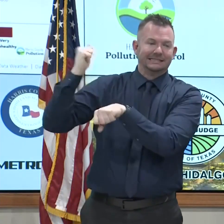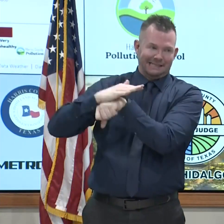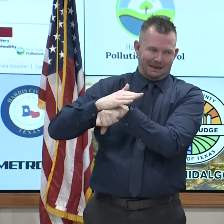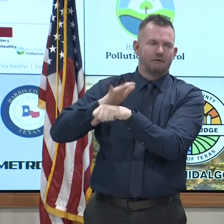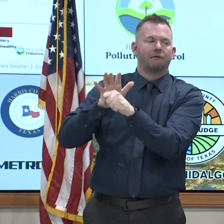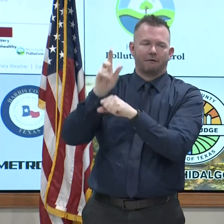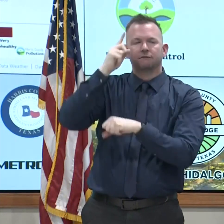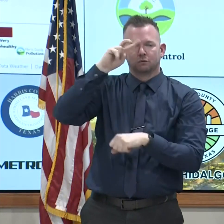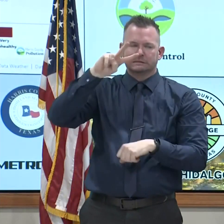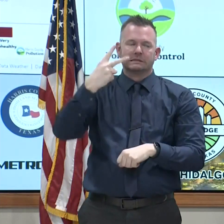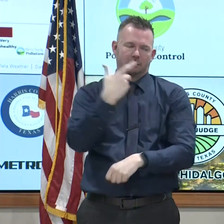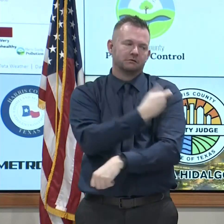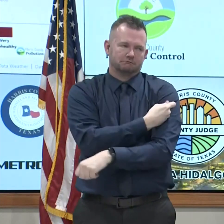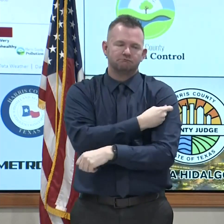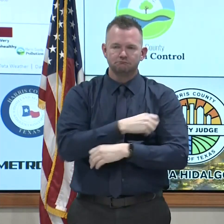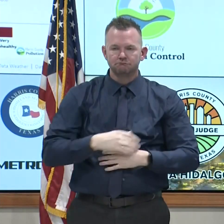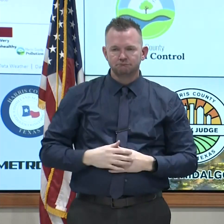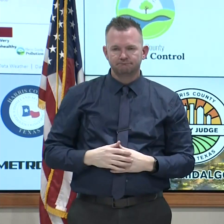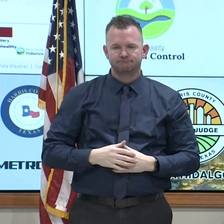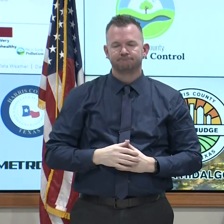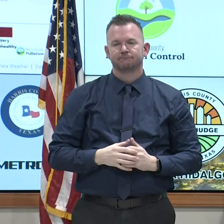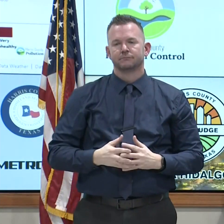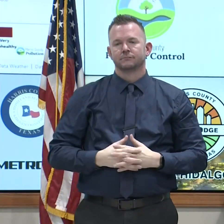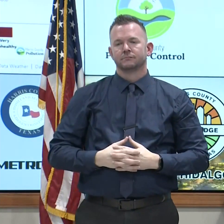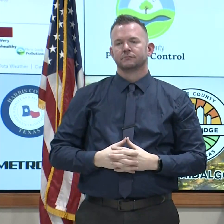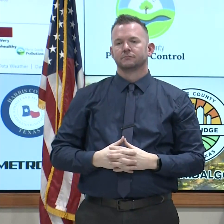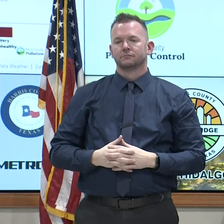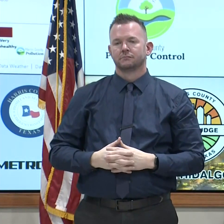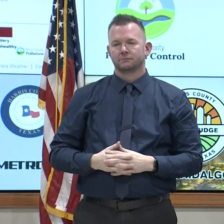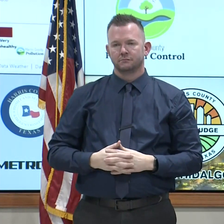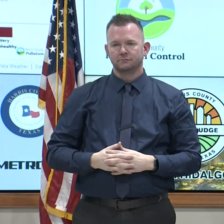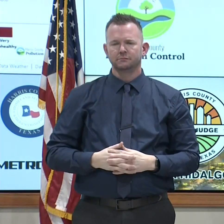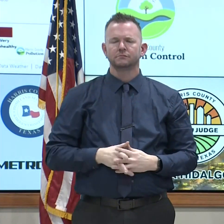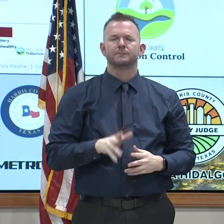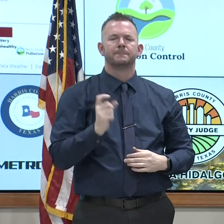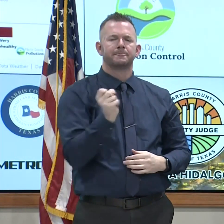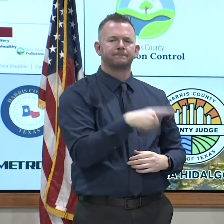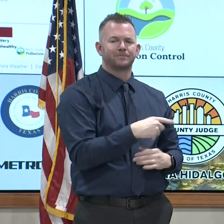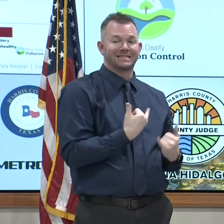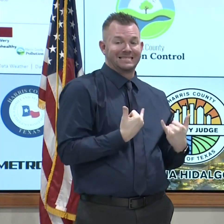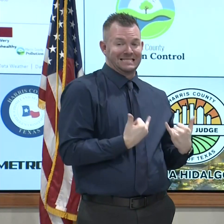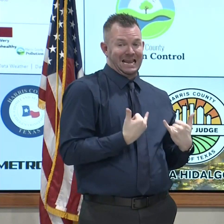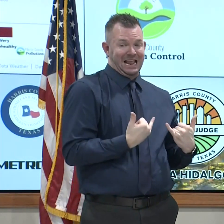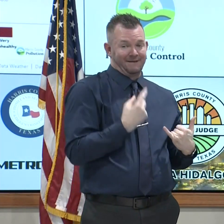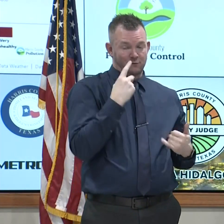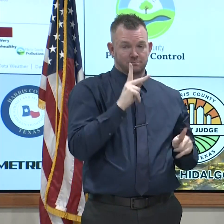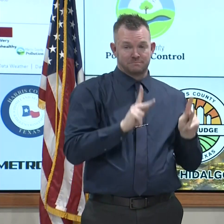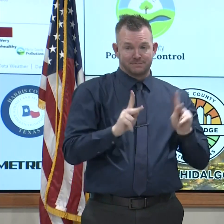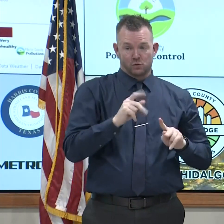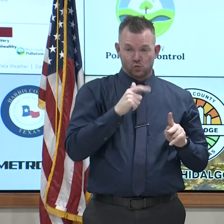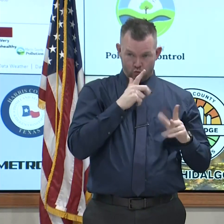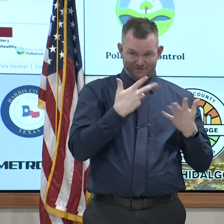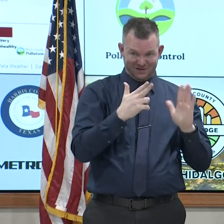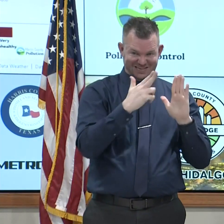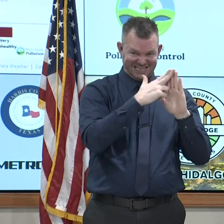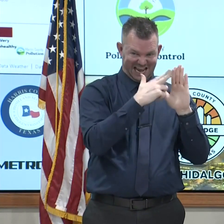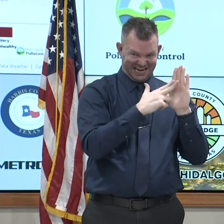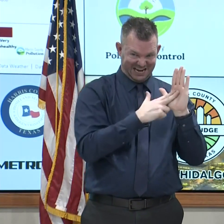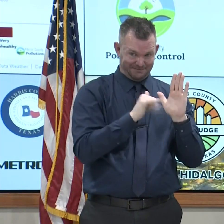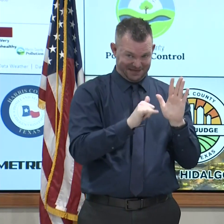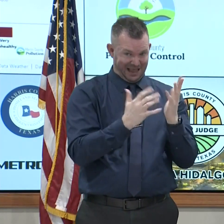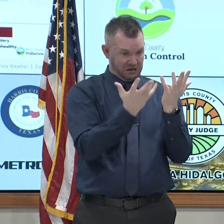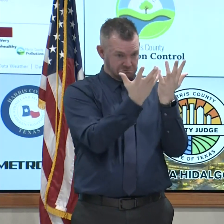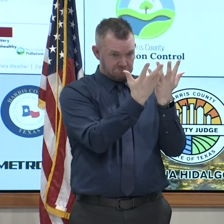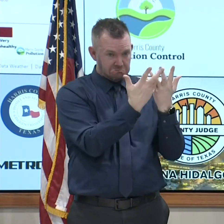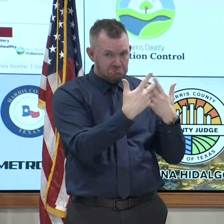dose. Okay. And at this point, in terms of individuals signing up, has that been smoothed out on the internet?